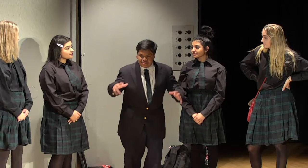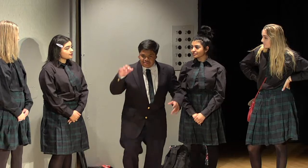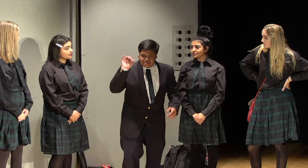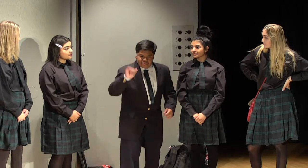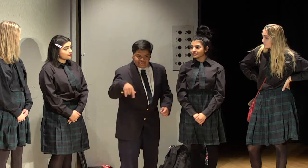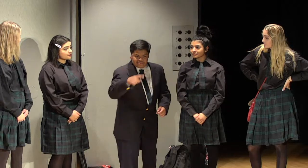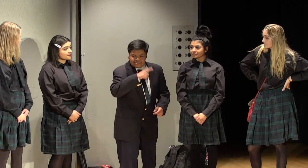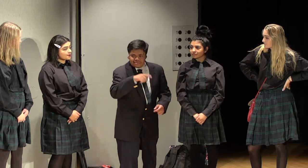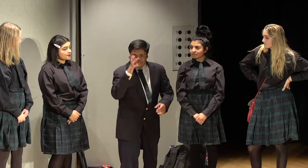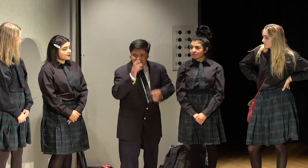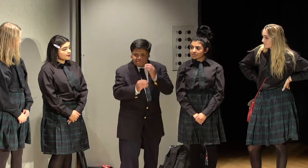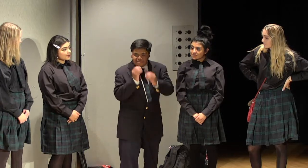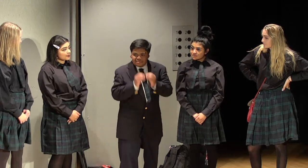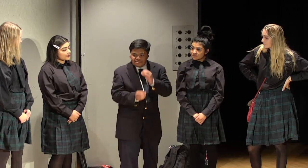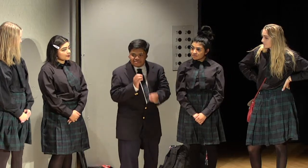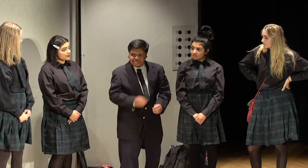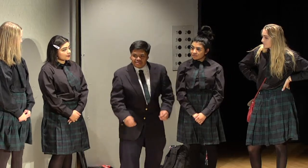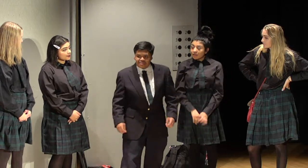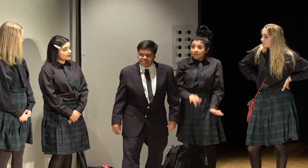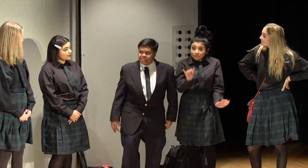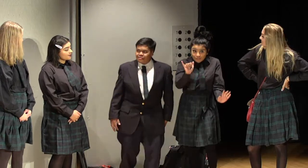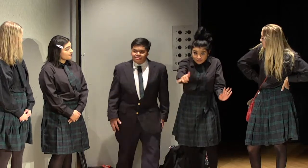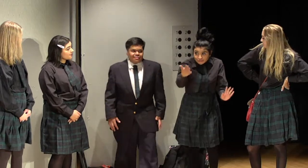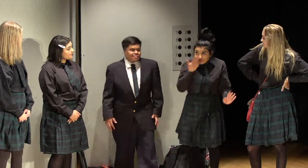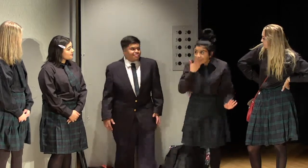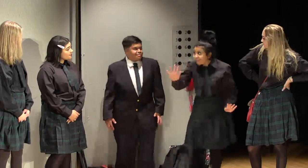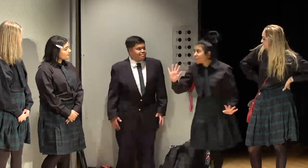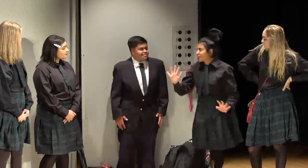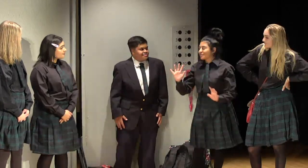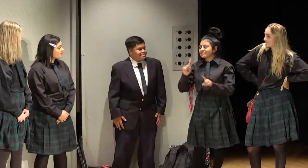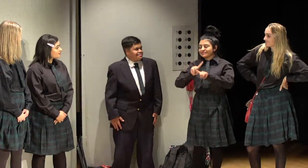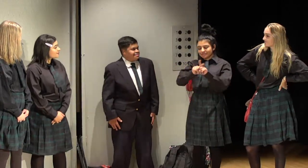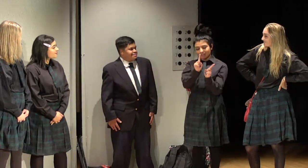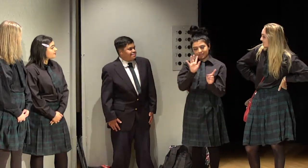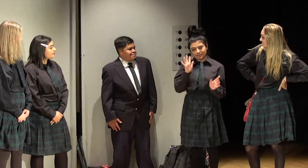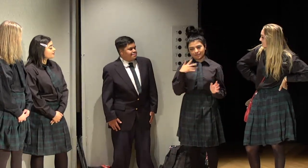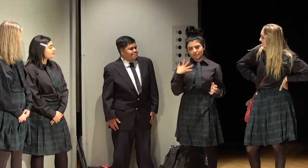Okay, let's change the subject. Sam. Whoa, do you feel that? I think they're working on it.